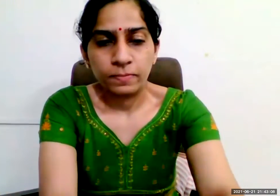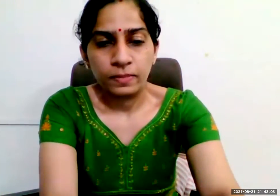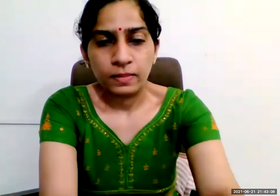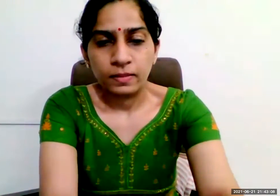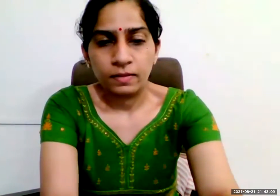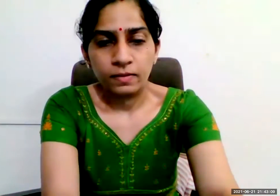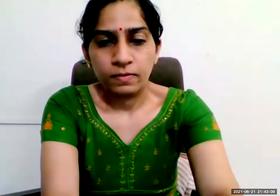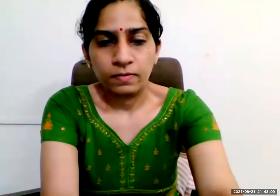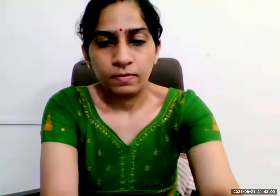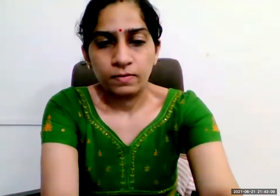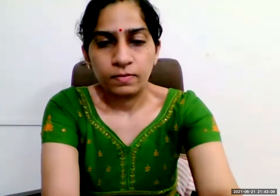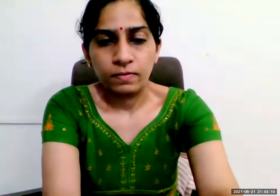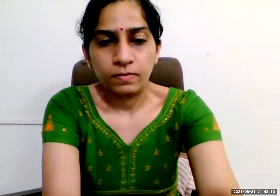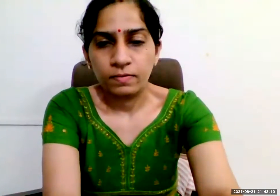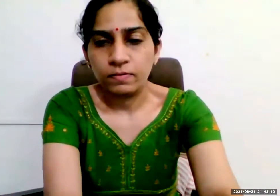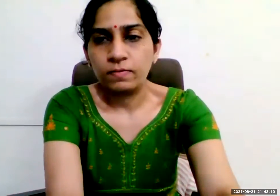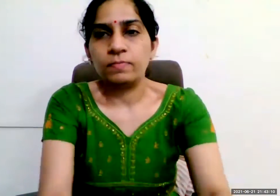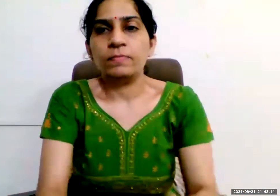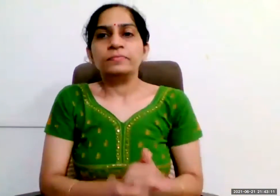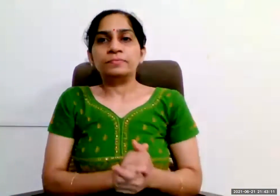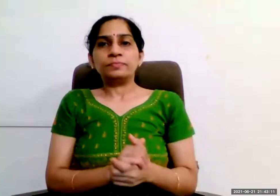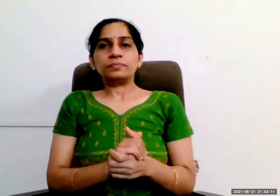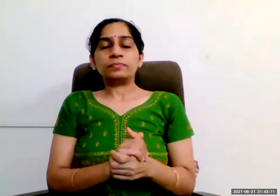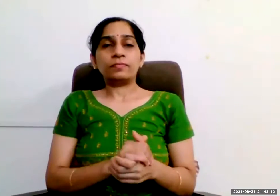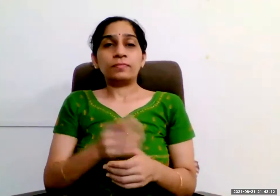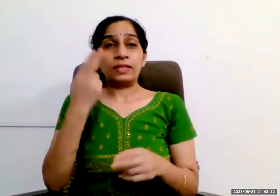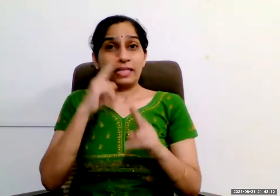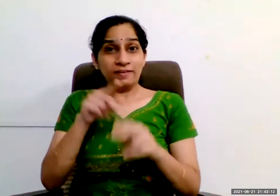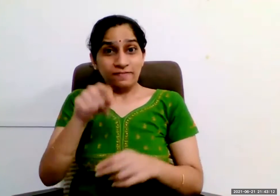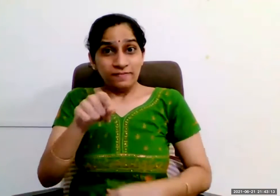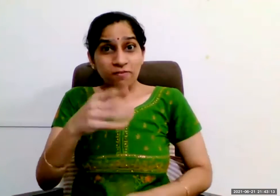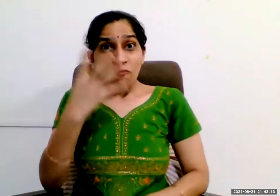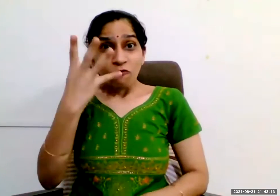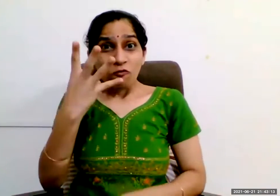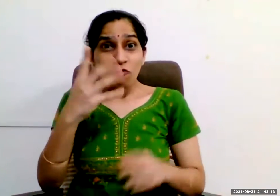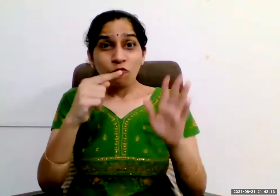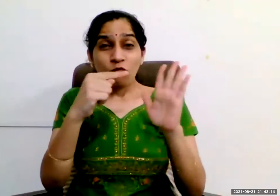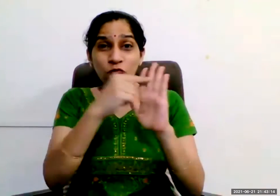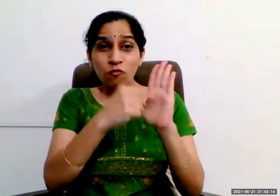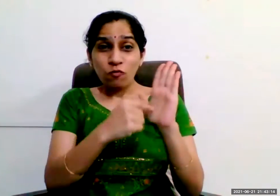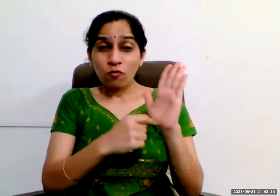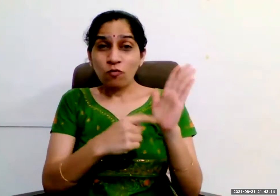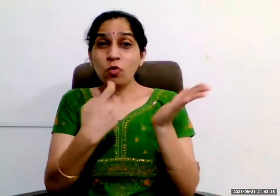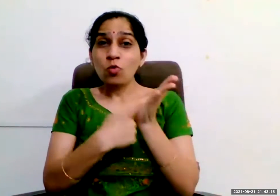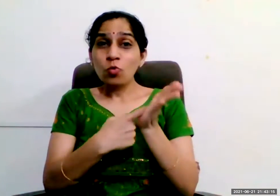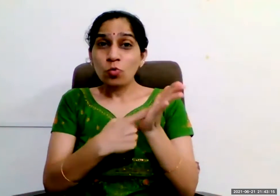it will help us in progressing in our spiritual life. It brings purity in